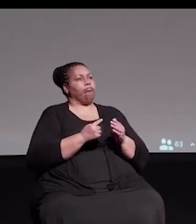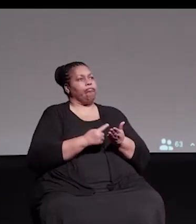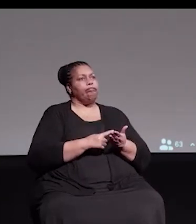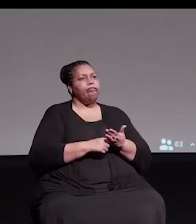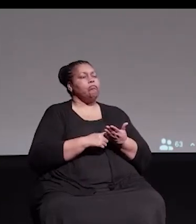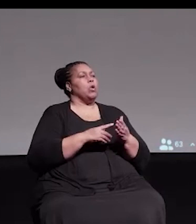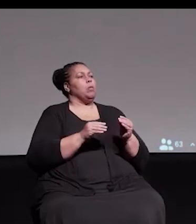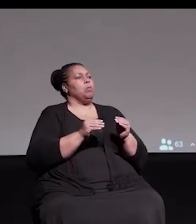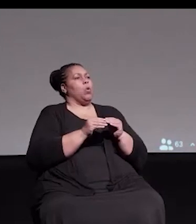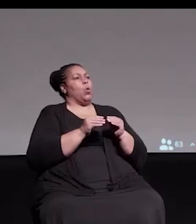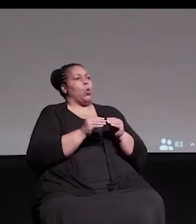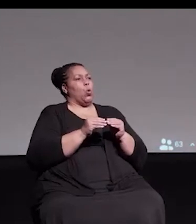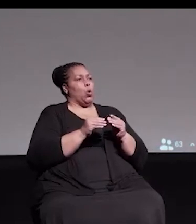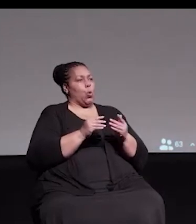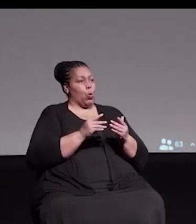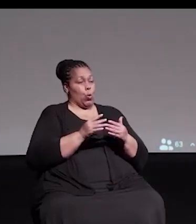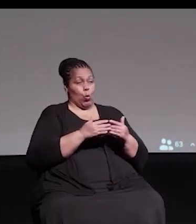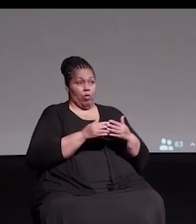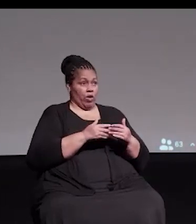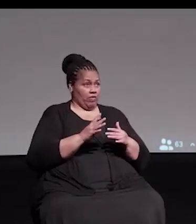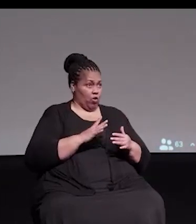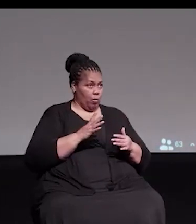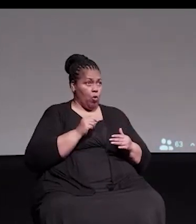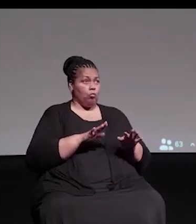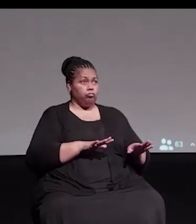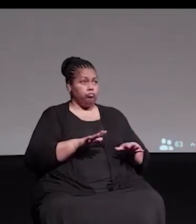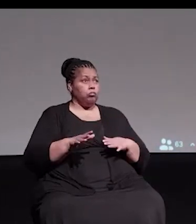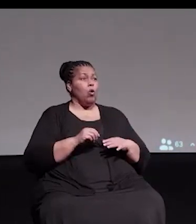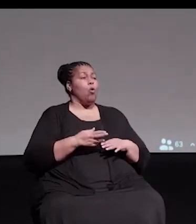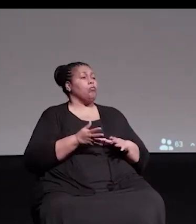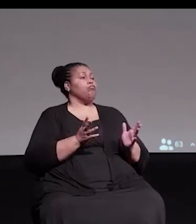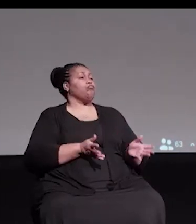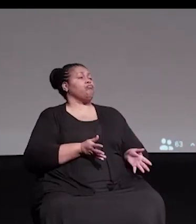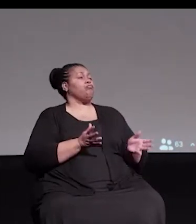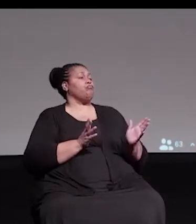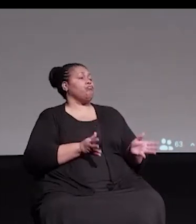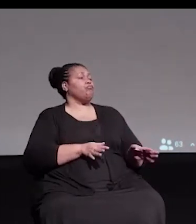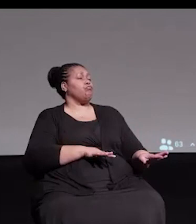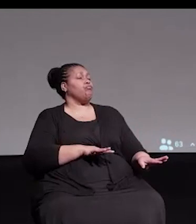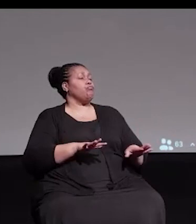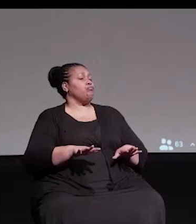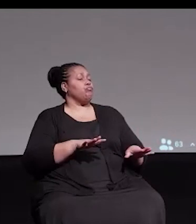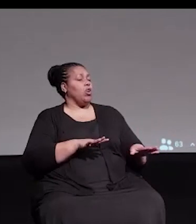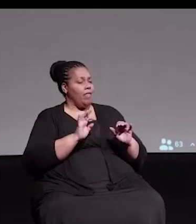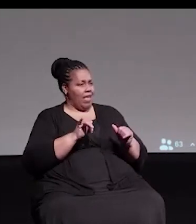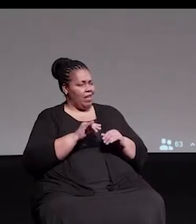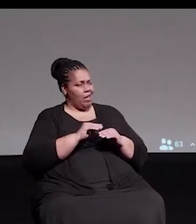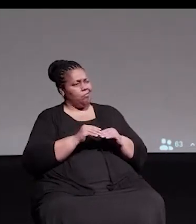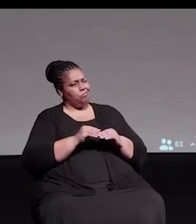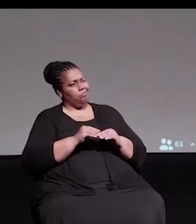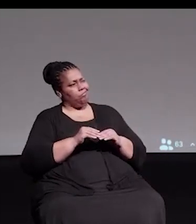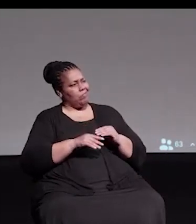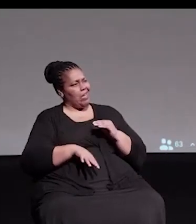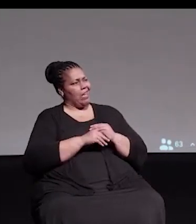formal, like it sounds like what you're talking about, to just kind of like water kind of conversations and stuff that can make the film. And in